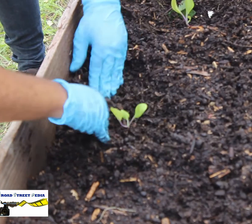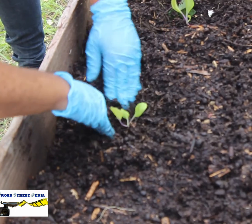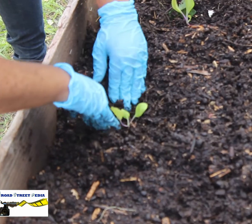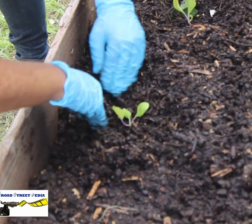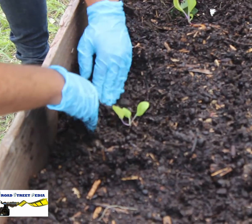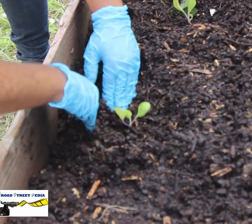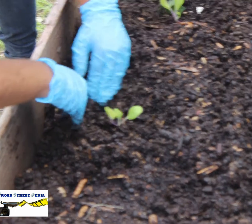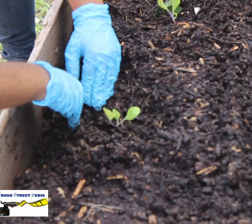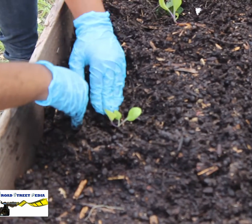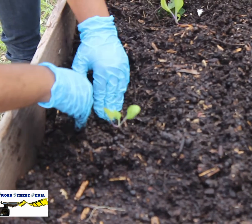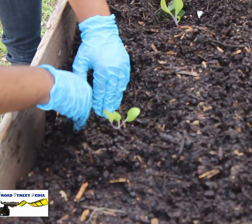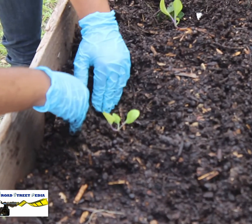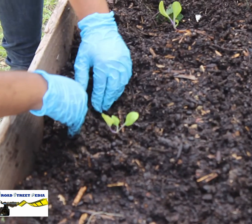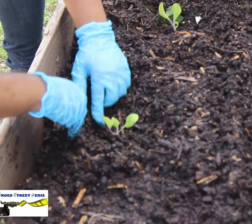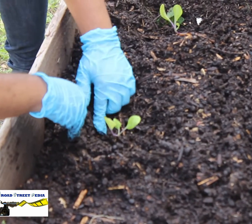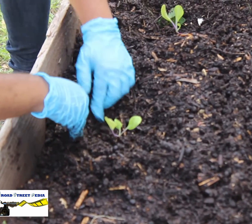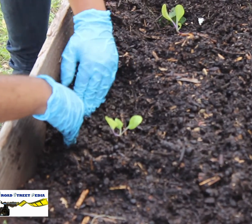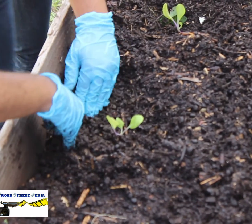We're going to do two more.